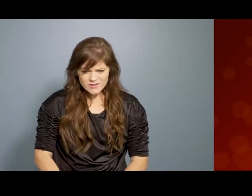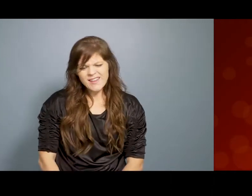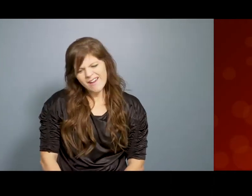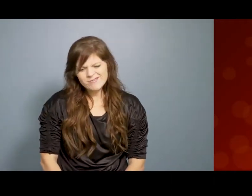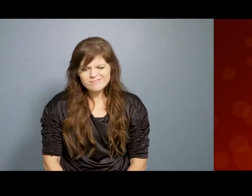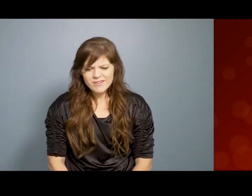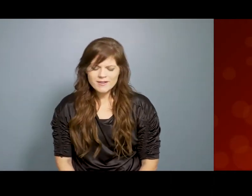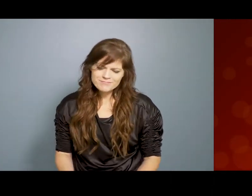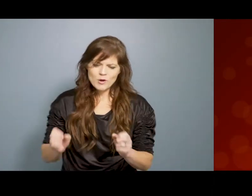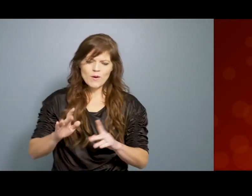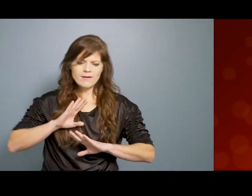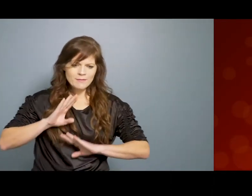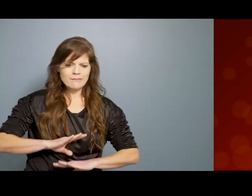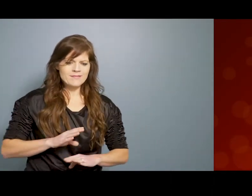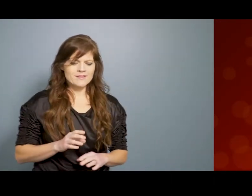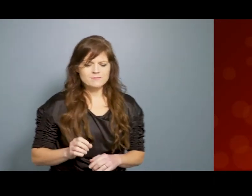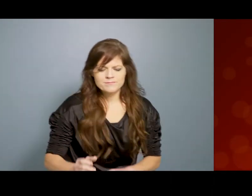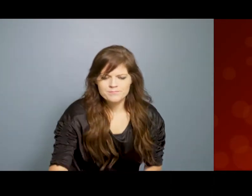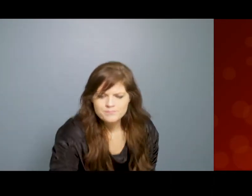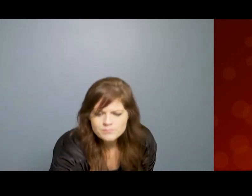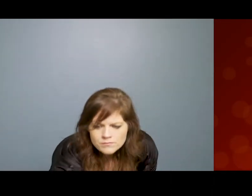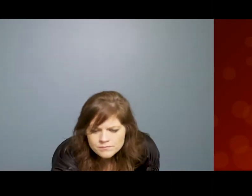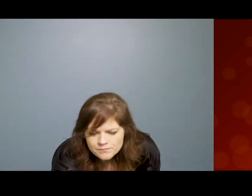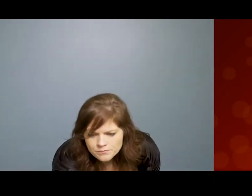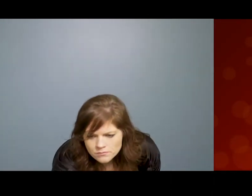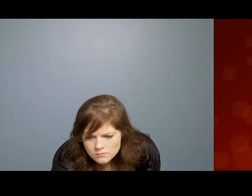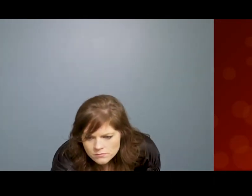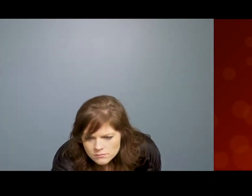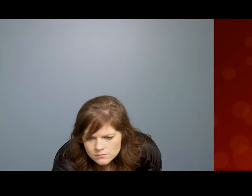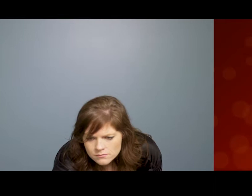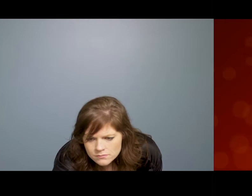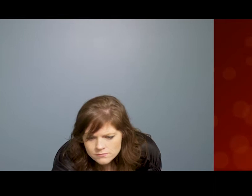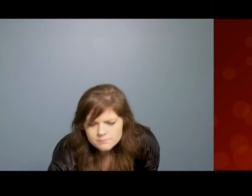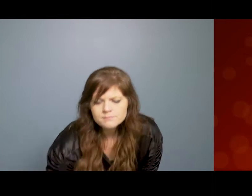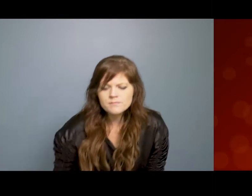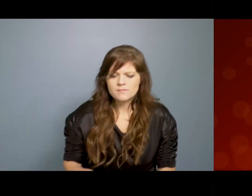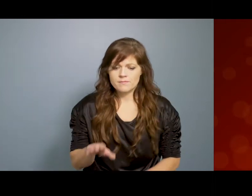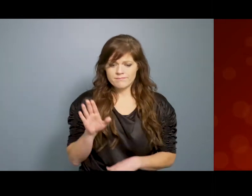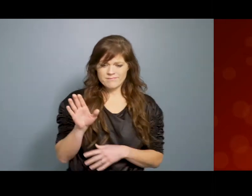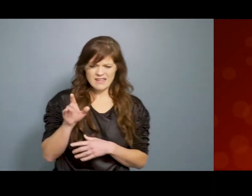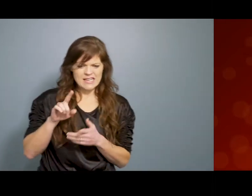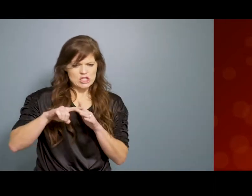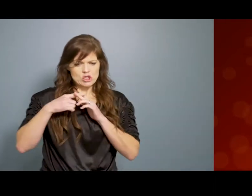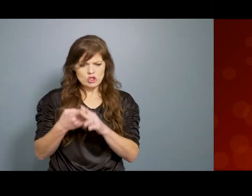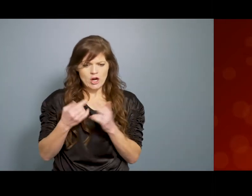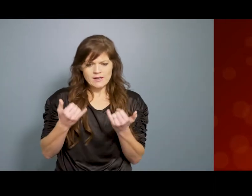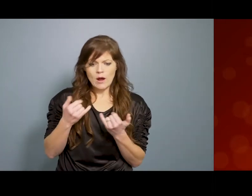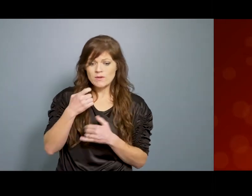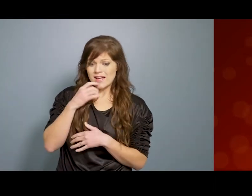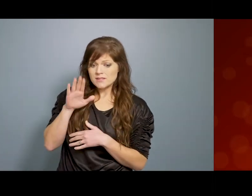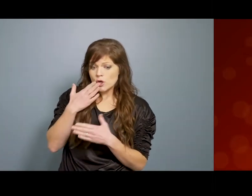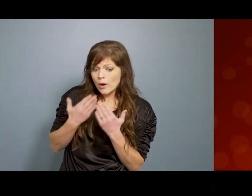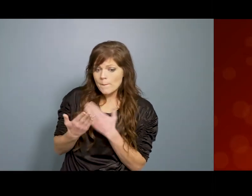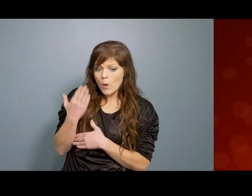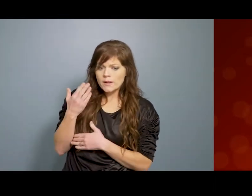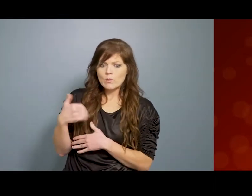Well, good morning, everyone. It's 5 minutes after 9, and we've allowed a little bit of time for everybody to join us here this morning. And would just